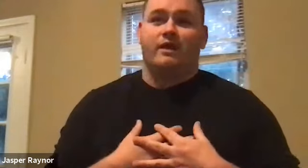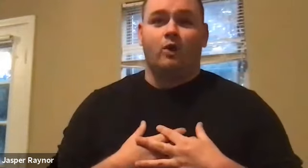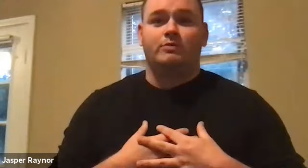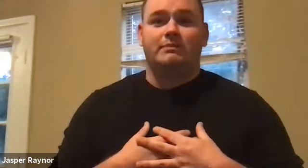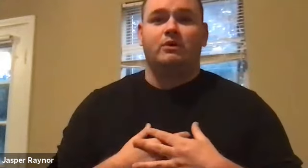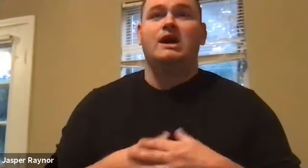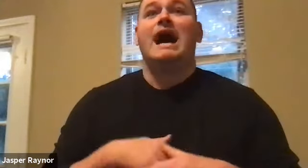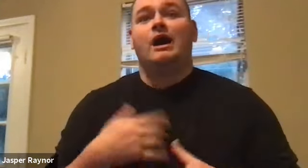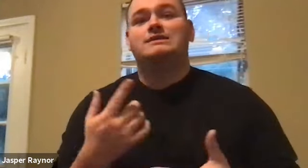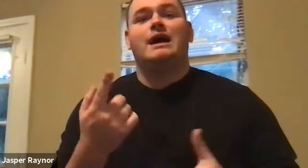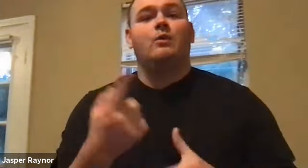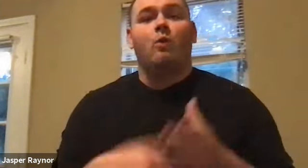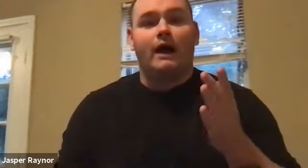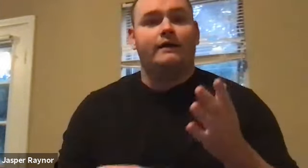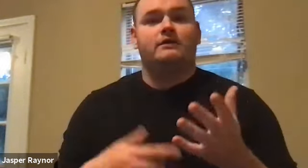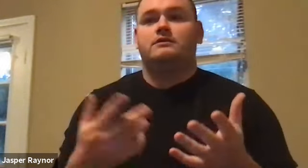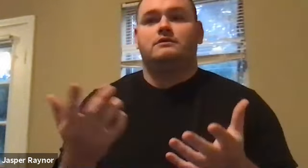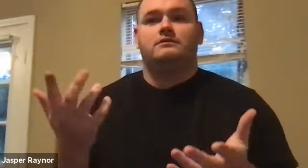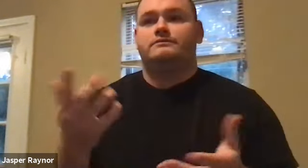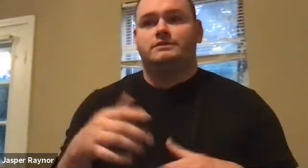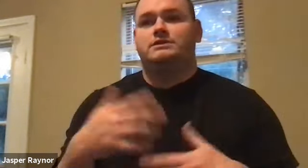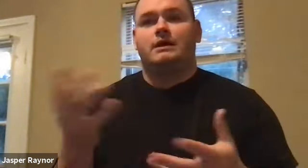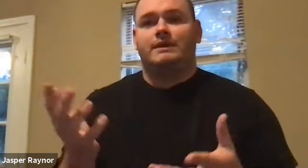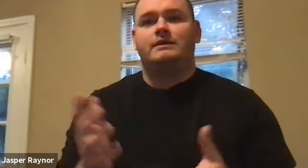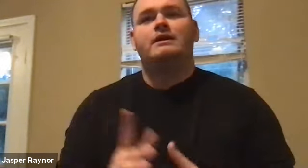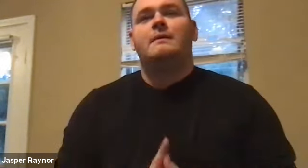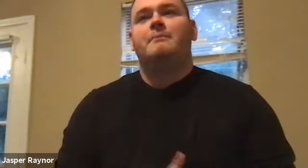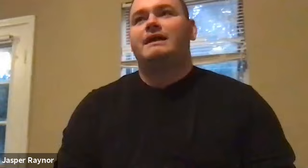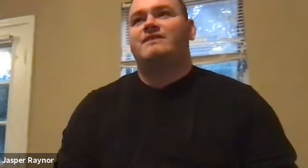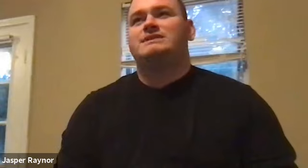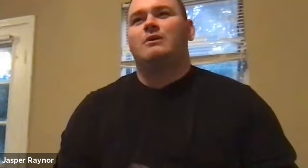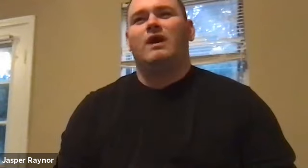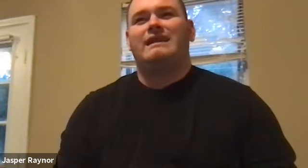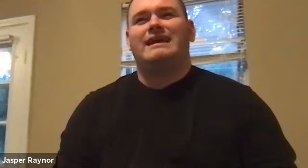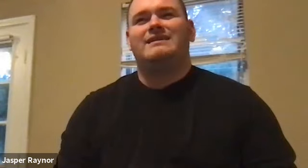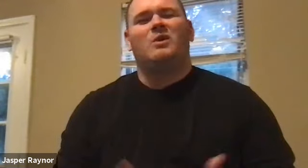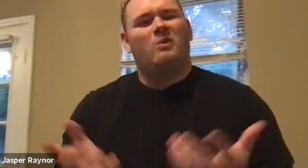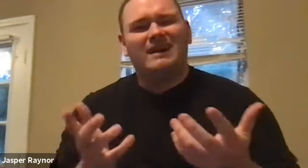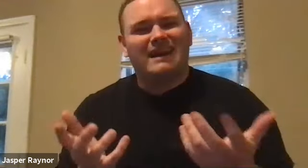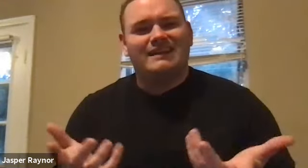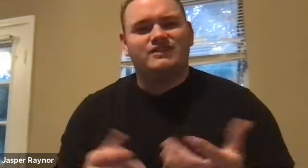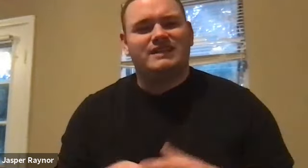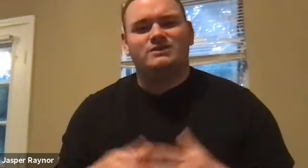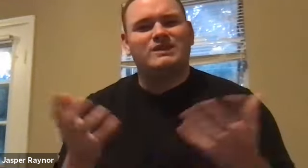the older people. I'll sign what something. But if I'm saying what, like, what? I didn't understand you. What did you